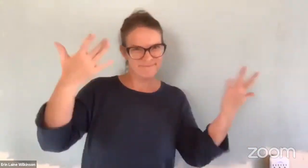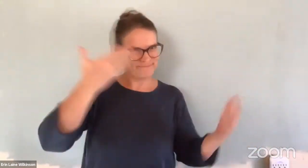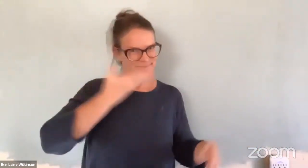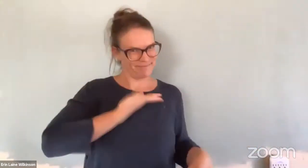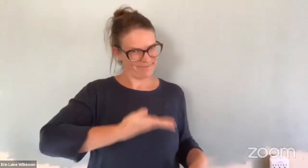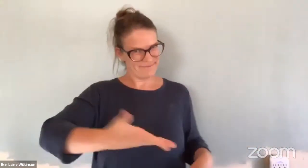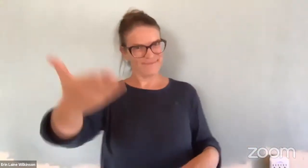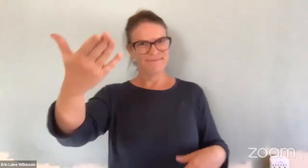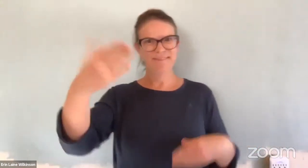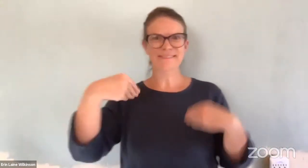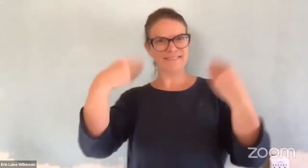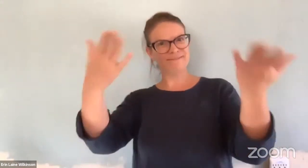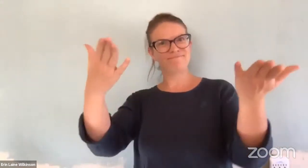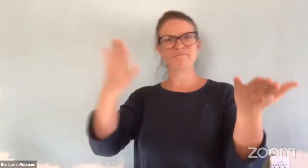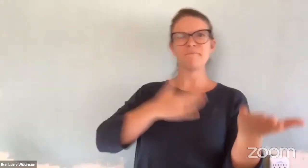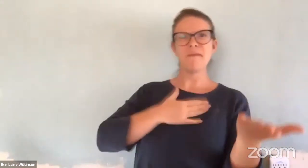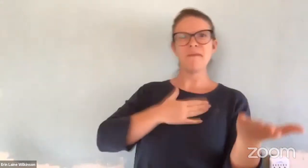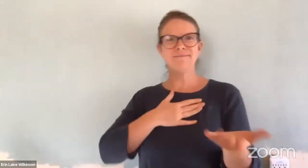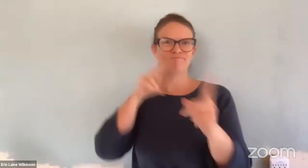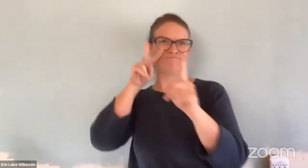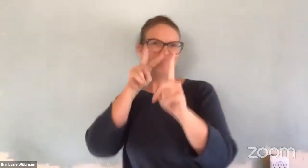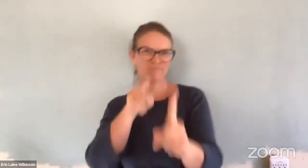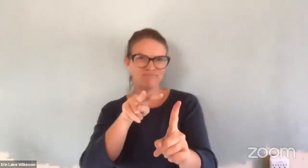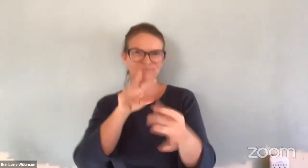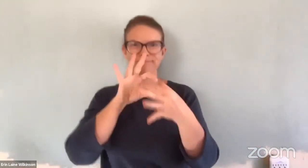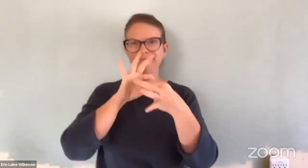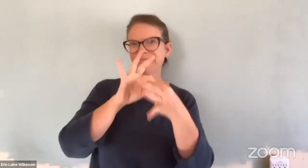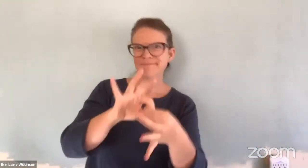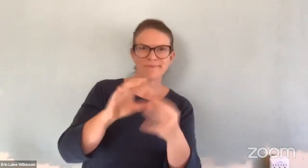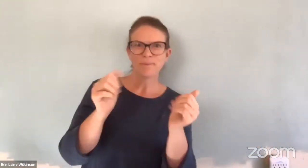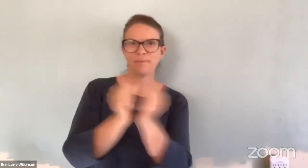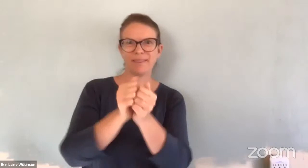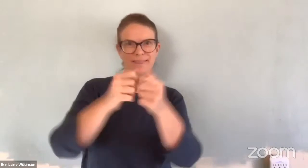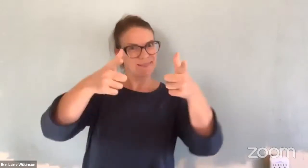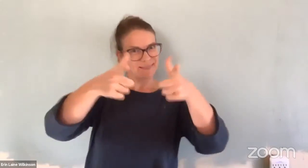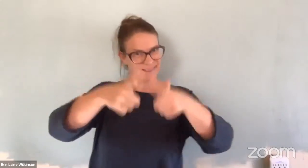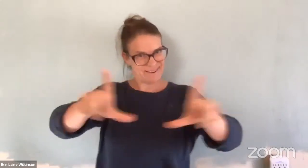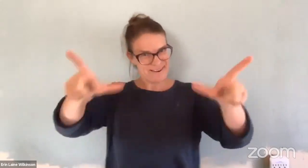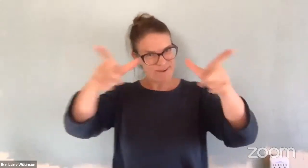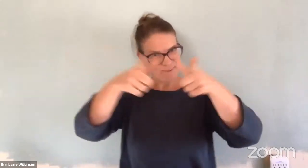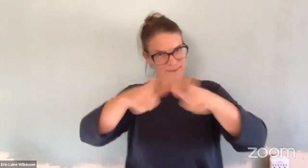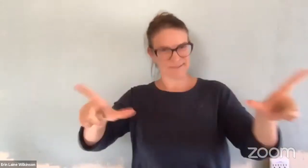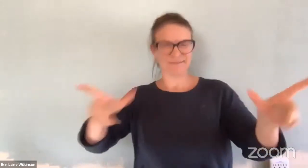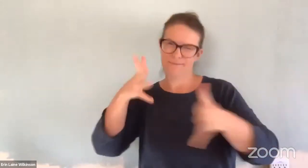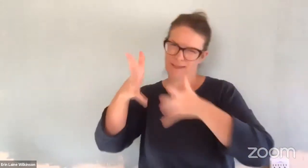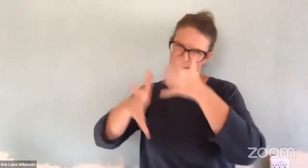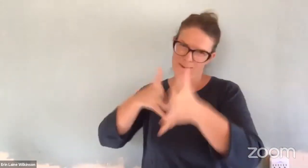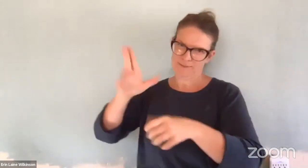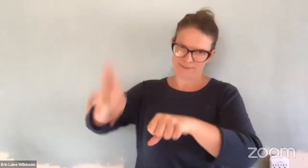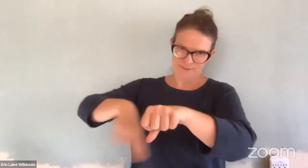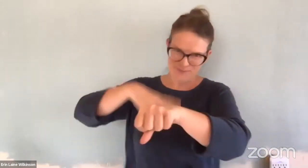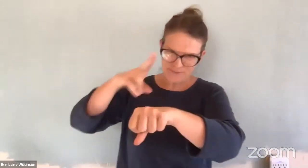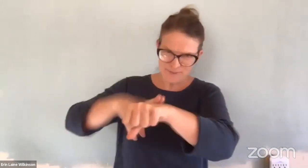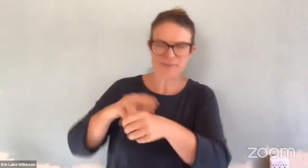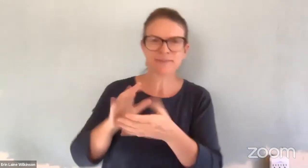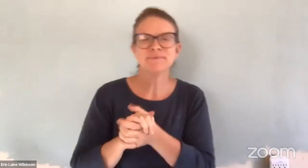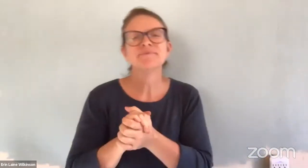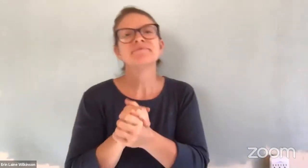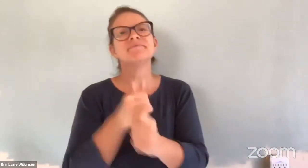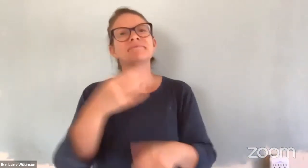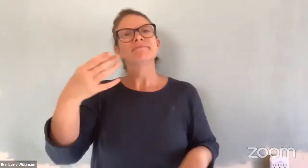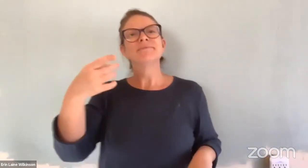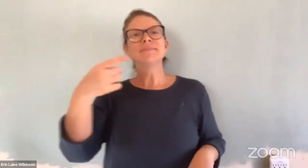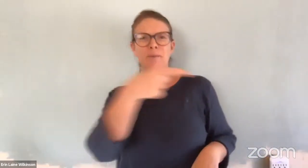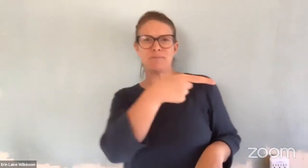Hello, everyone. I'm thrilled to have been invited to present you with my view about